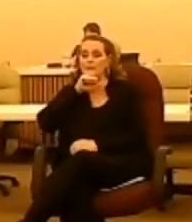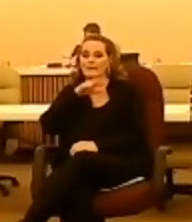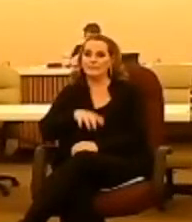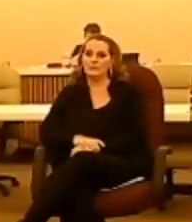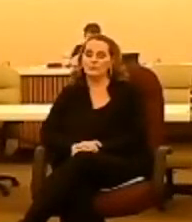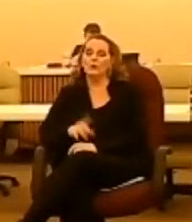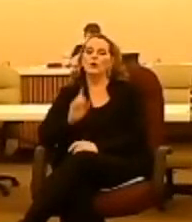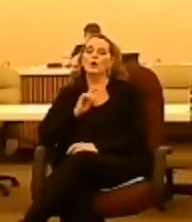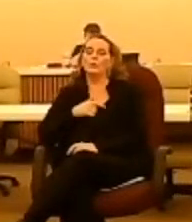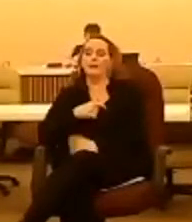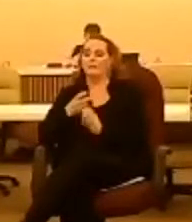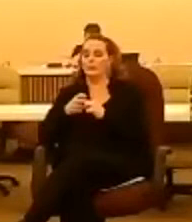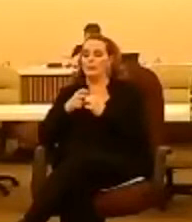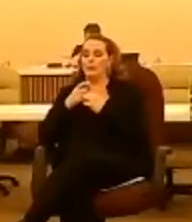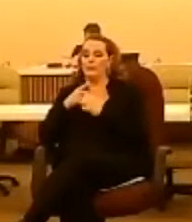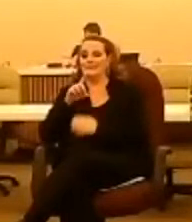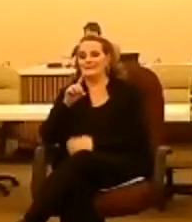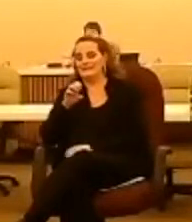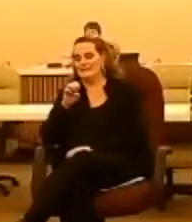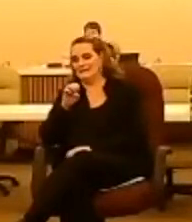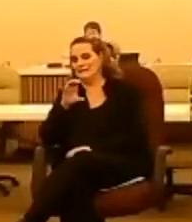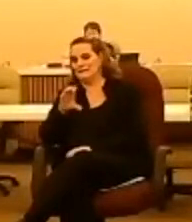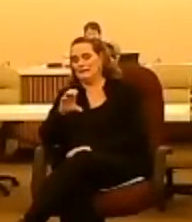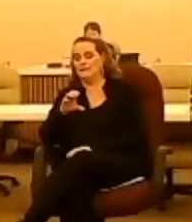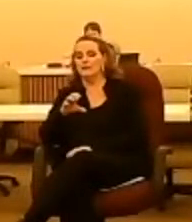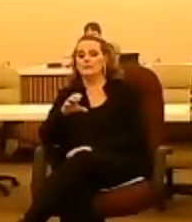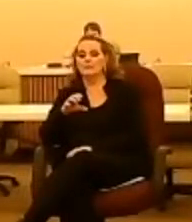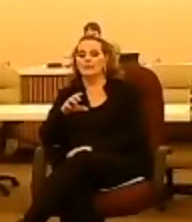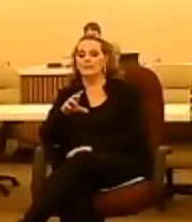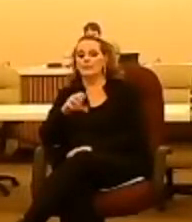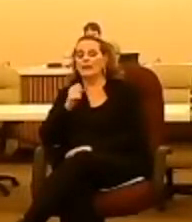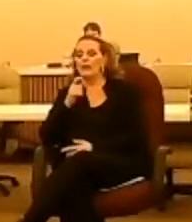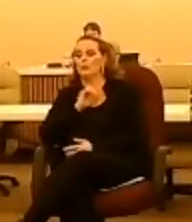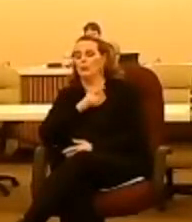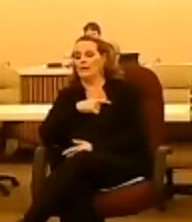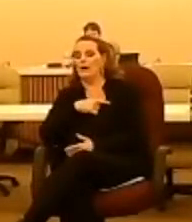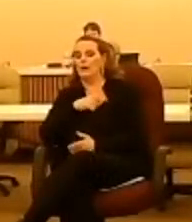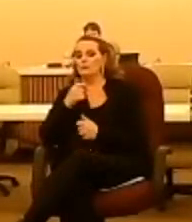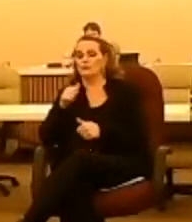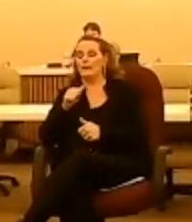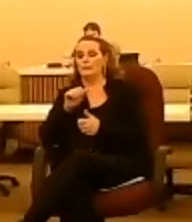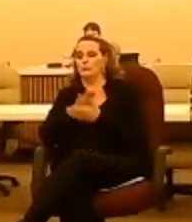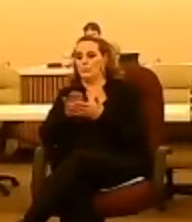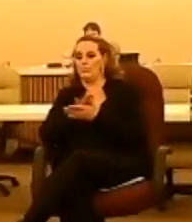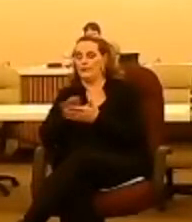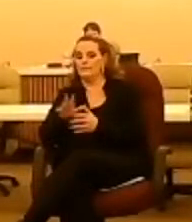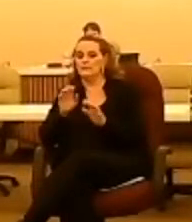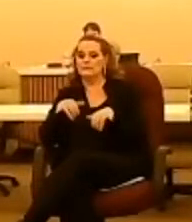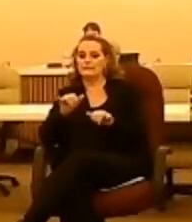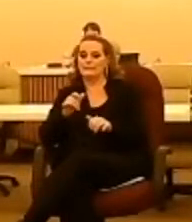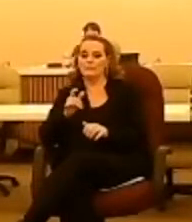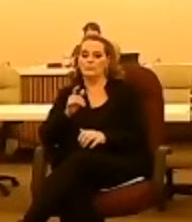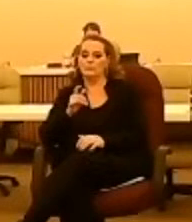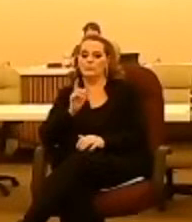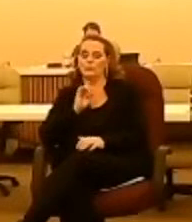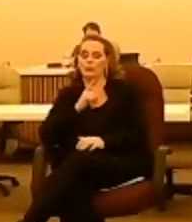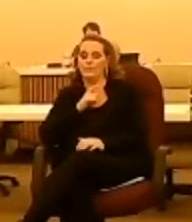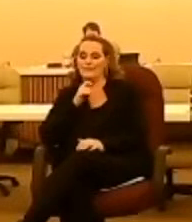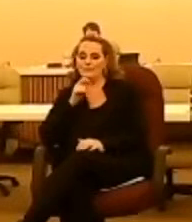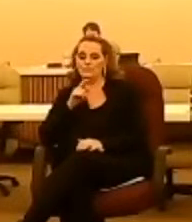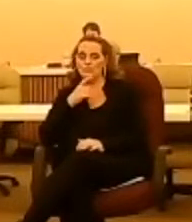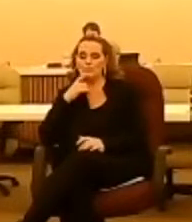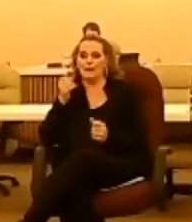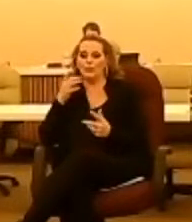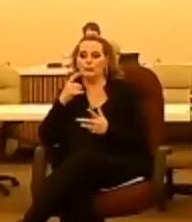now that the land is contaminated and we work in it. And we don't know how much farther it